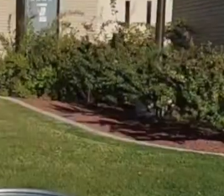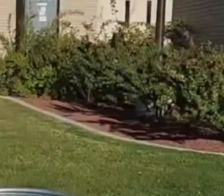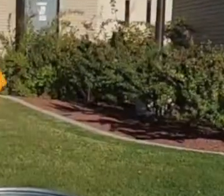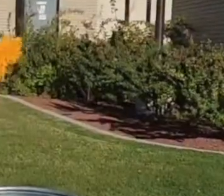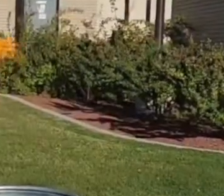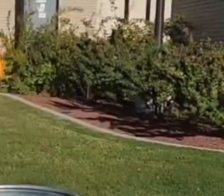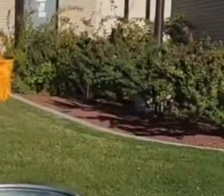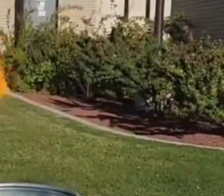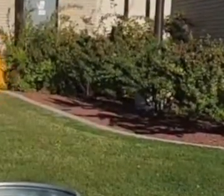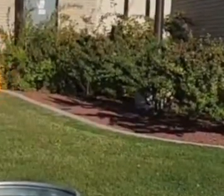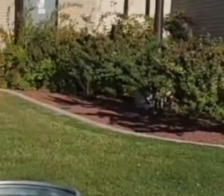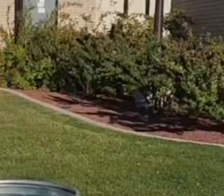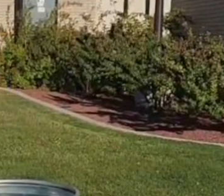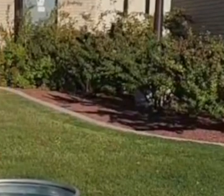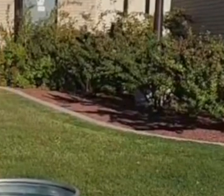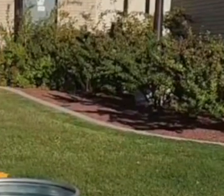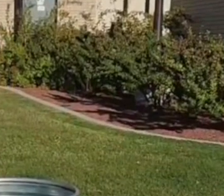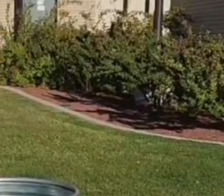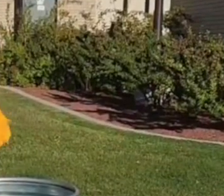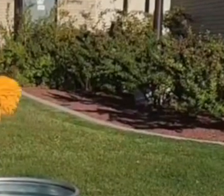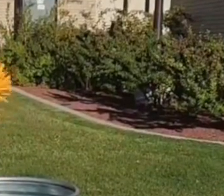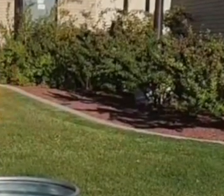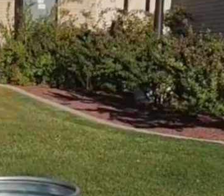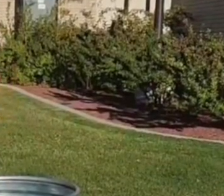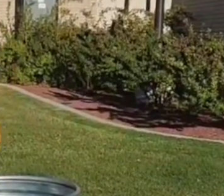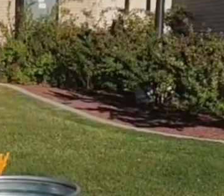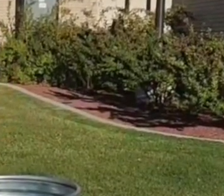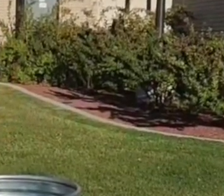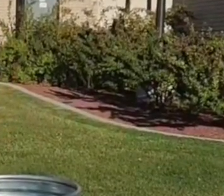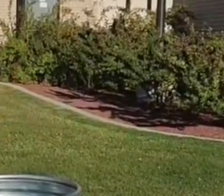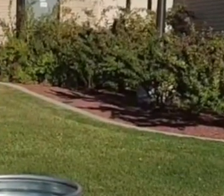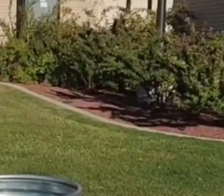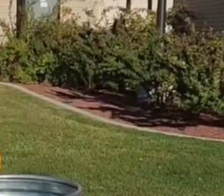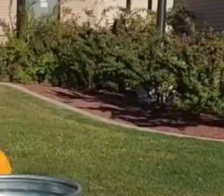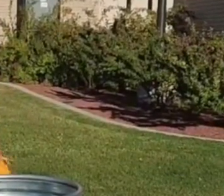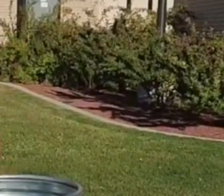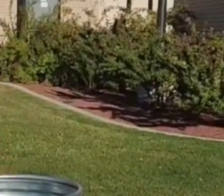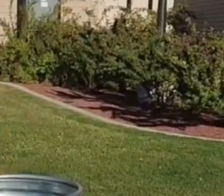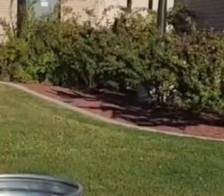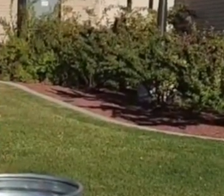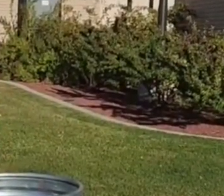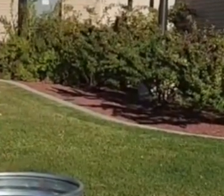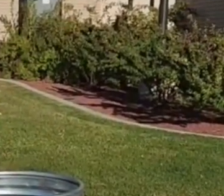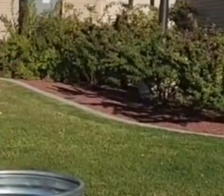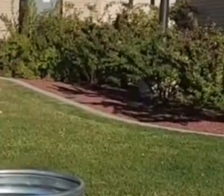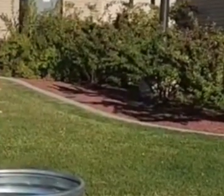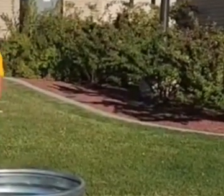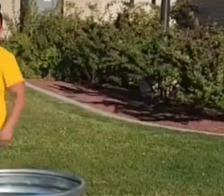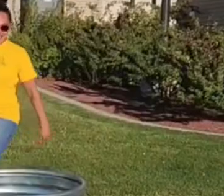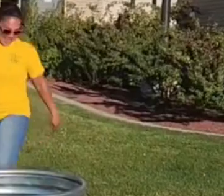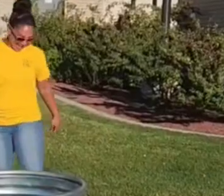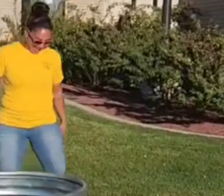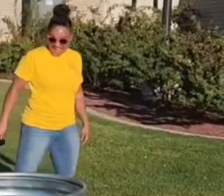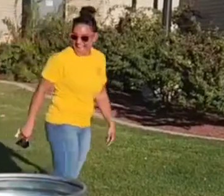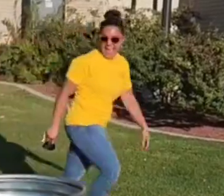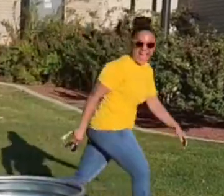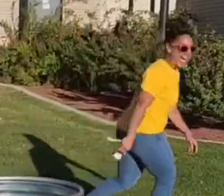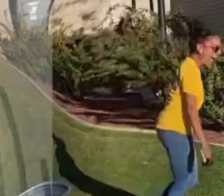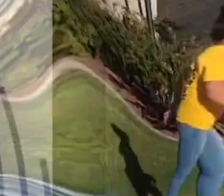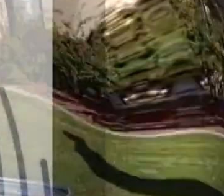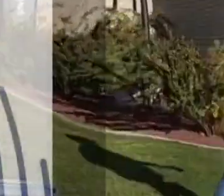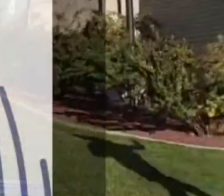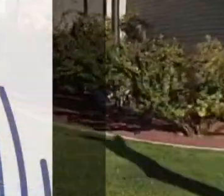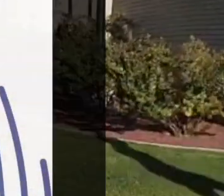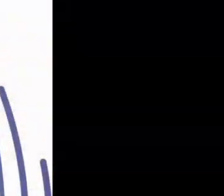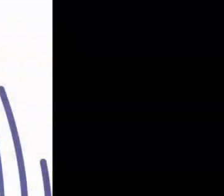Woo! Is your soul thirsty, Living Water? The water's fine. Have a great week. Woo!